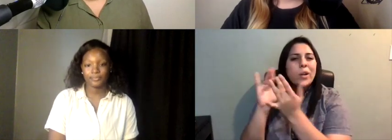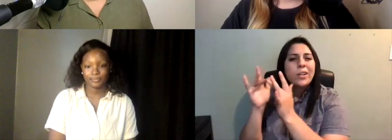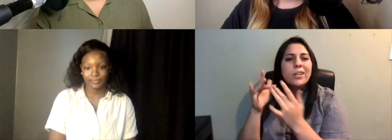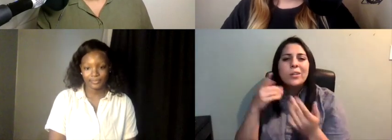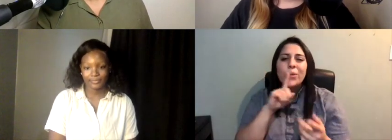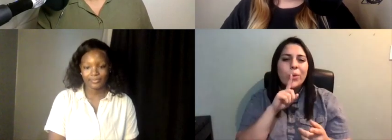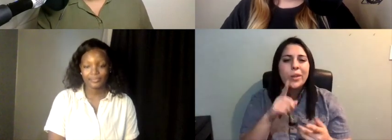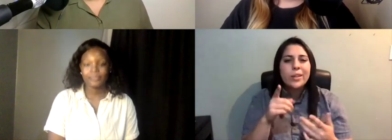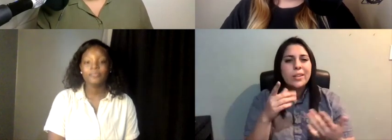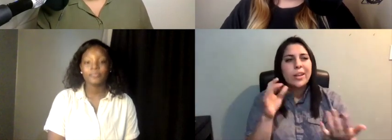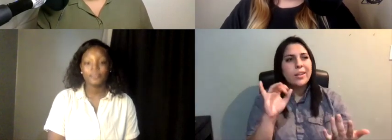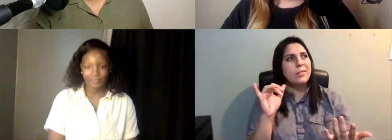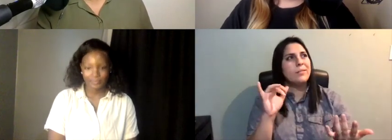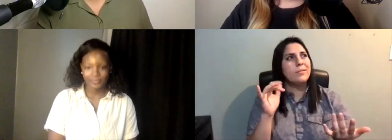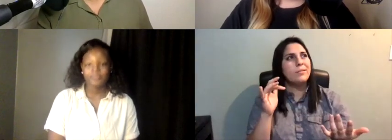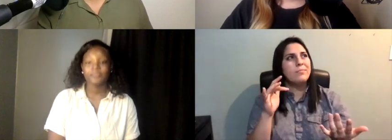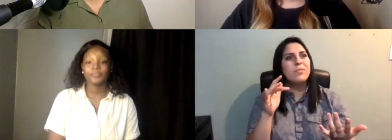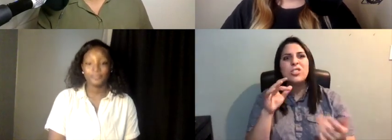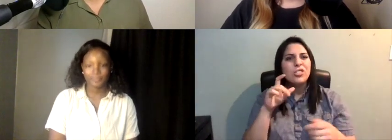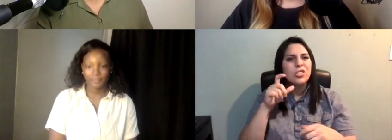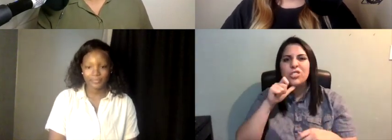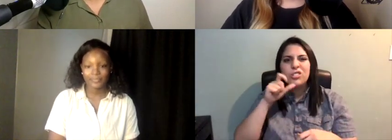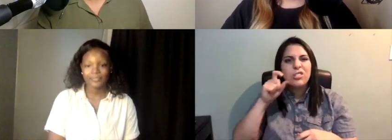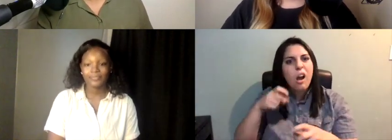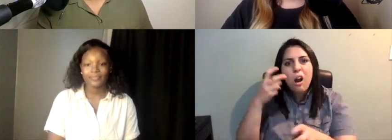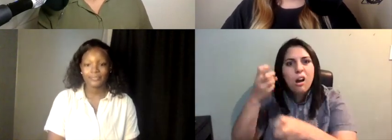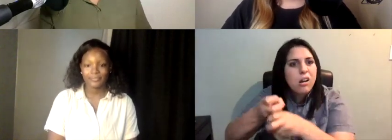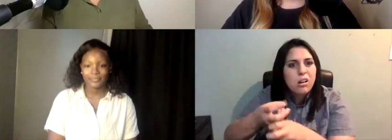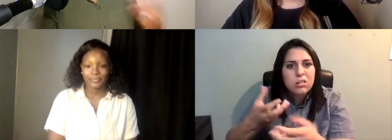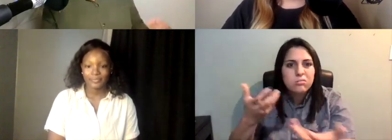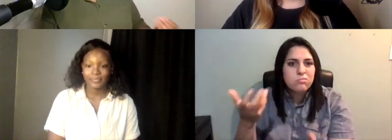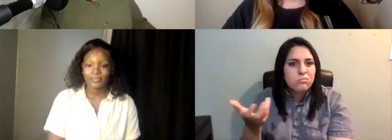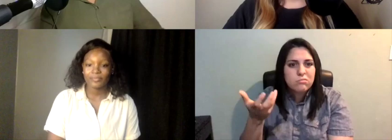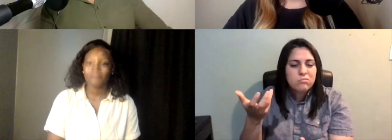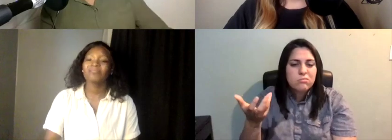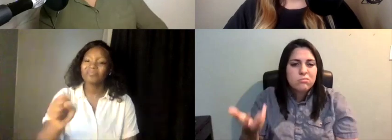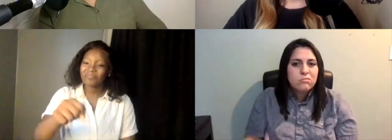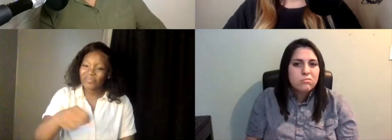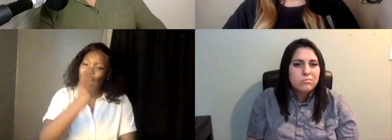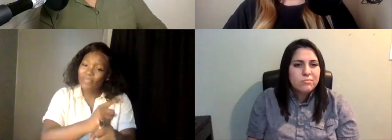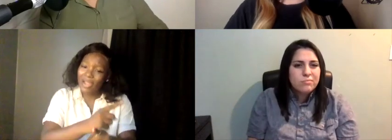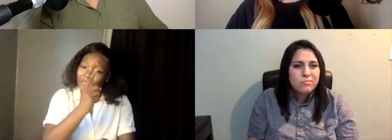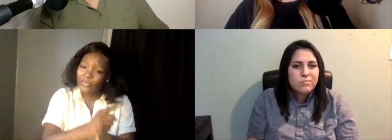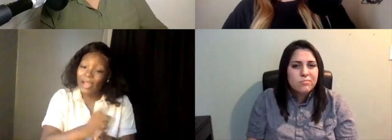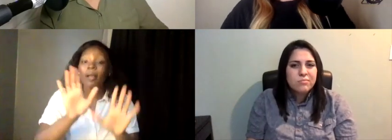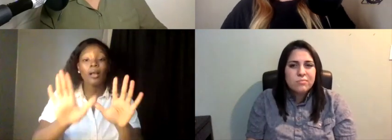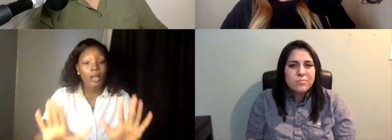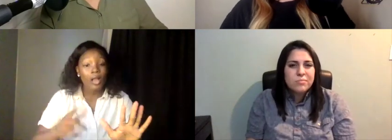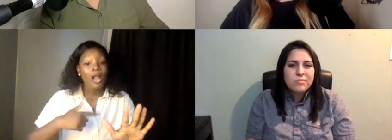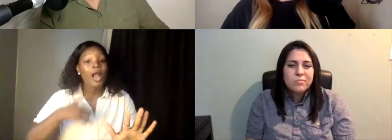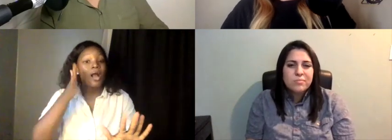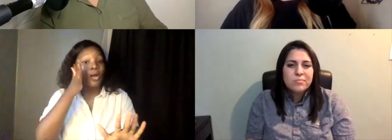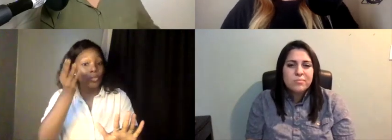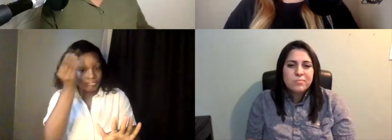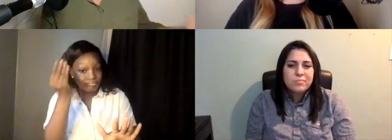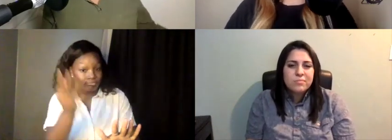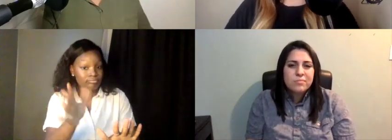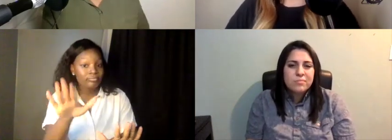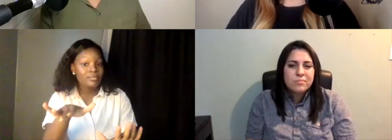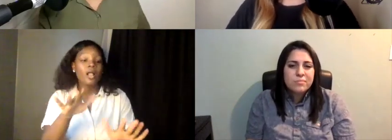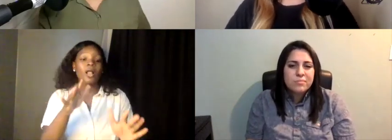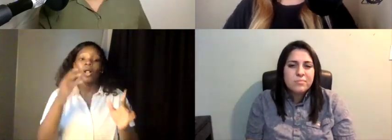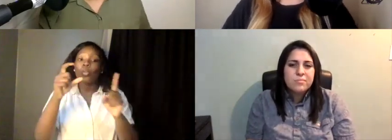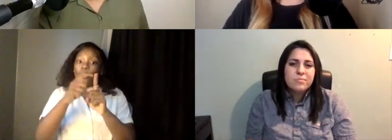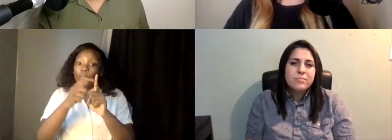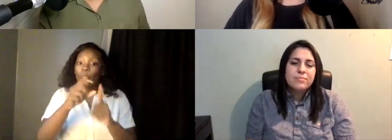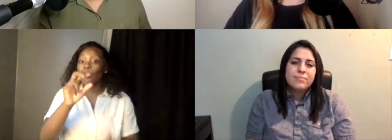do. Right. Yeah, which literally means just be able to. But I will say, because the word networking, it like